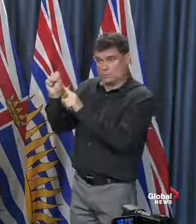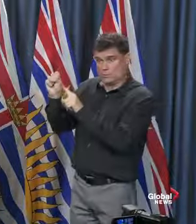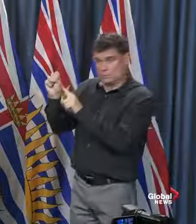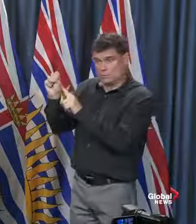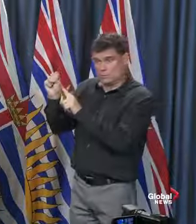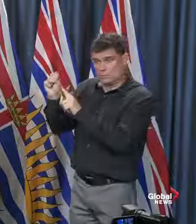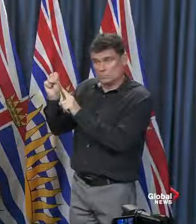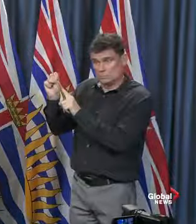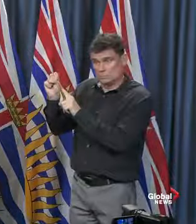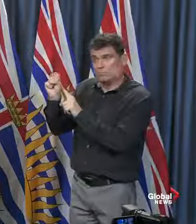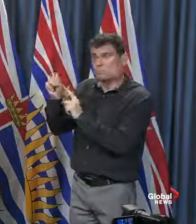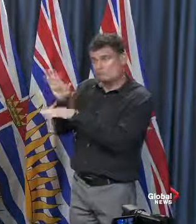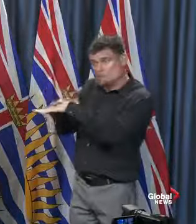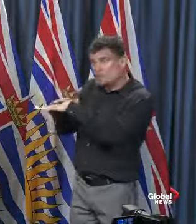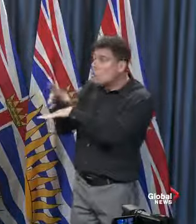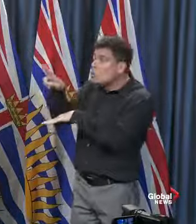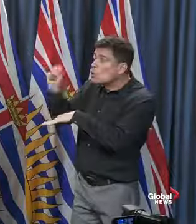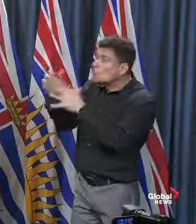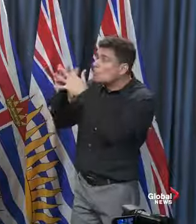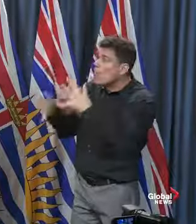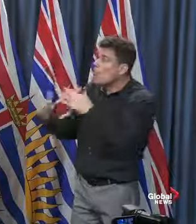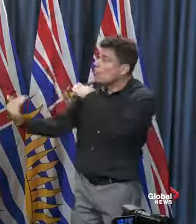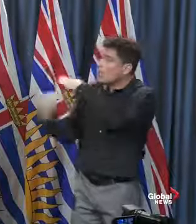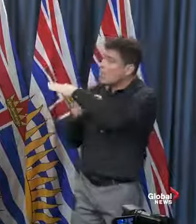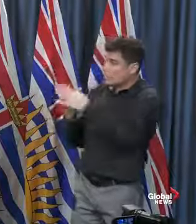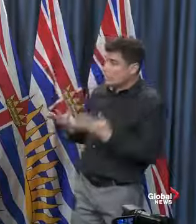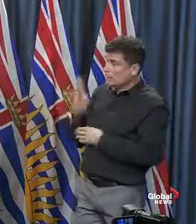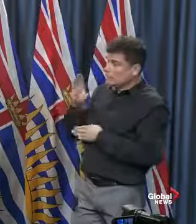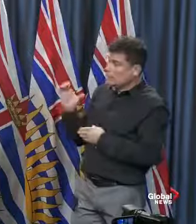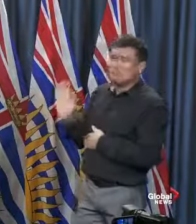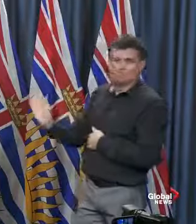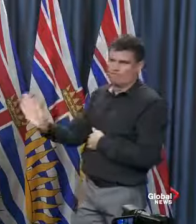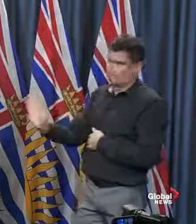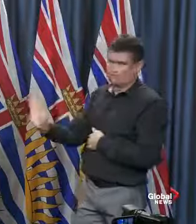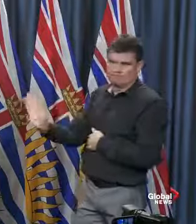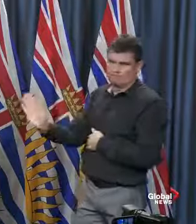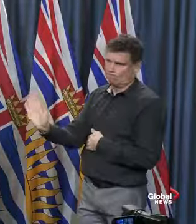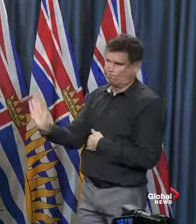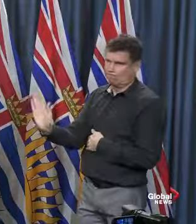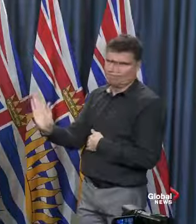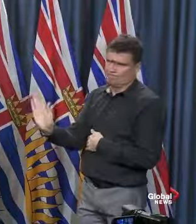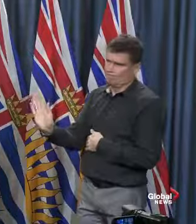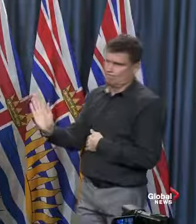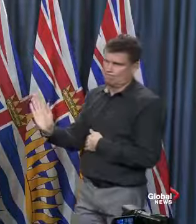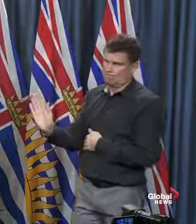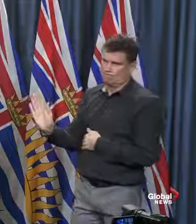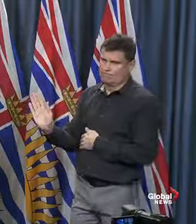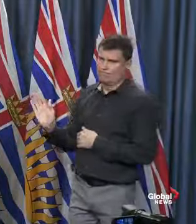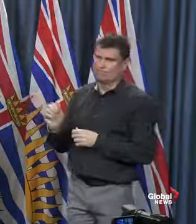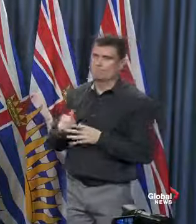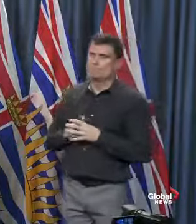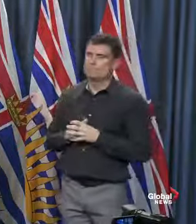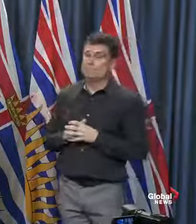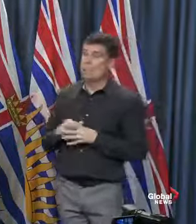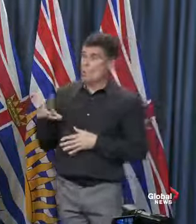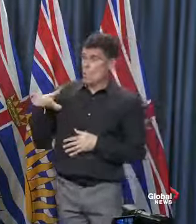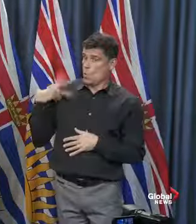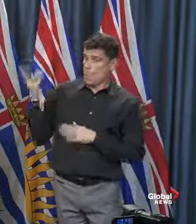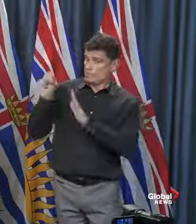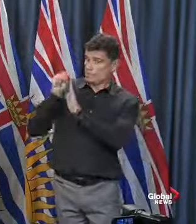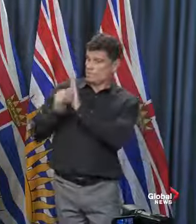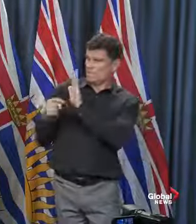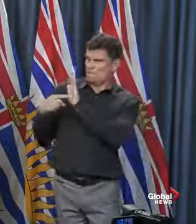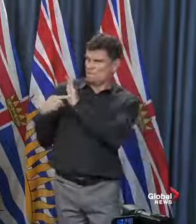we think that strong action has to be taken at the border. And I think the situation in British Columbia is such, the situation in Washington State is such,